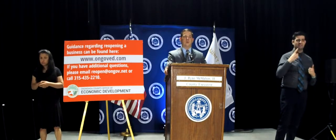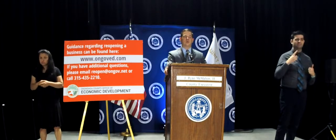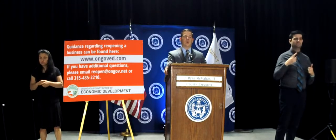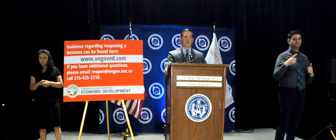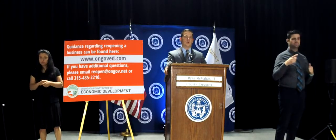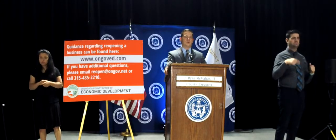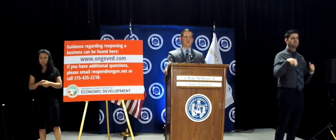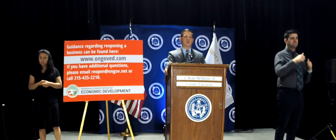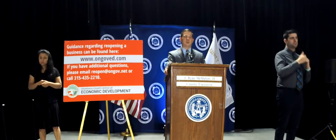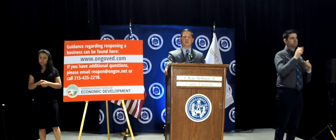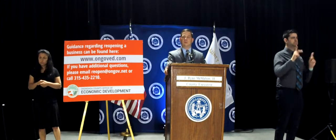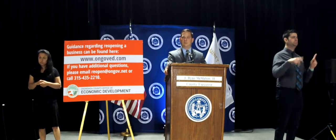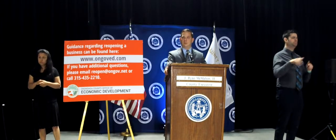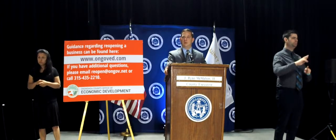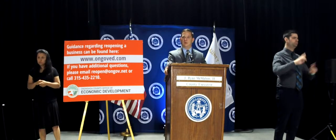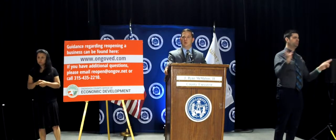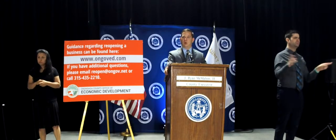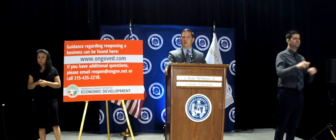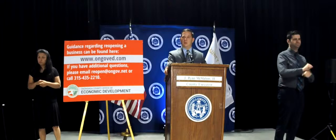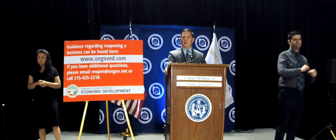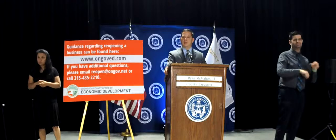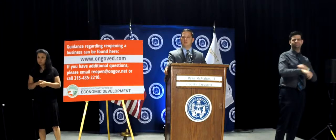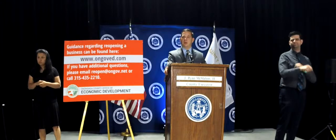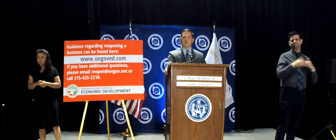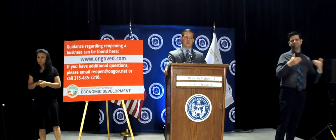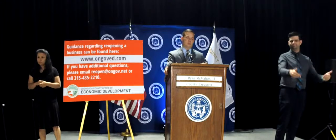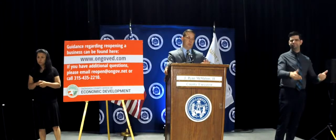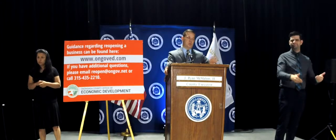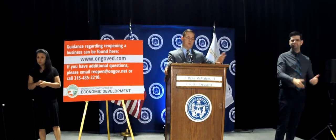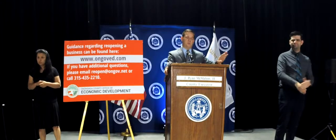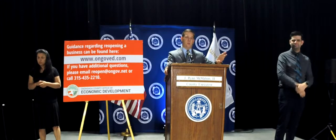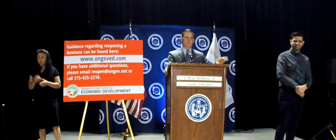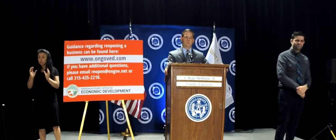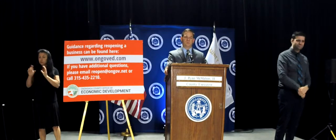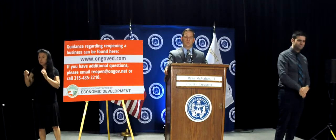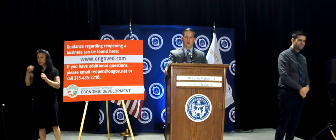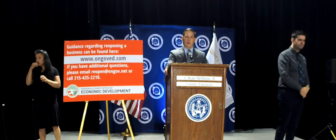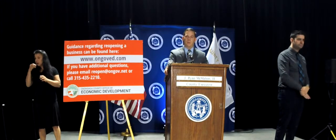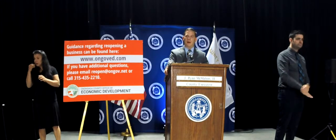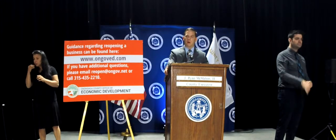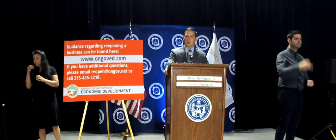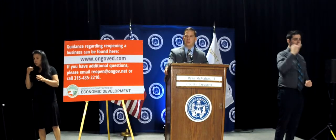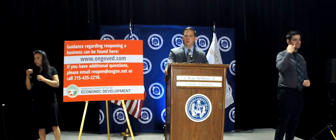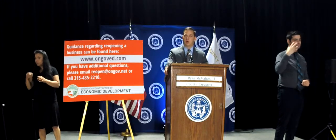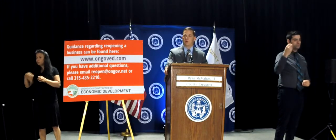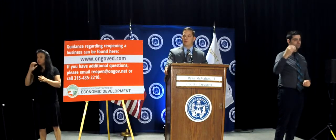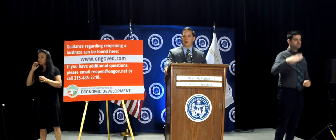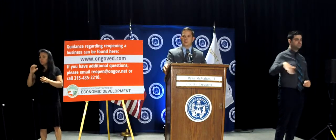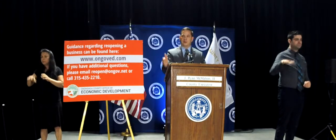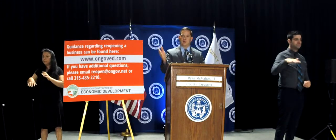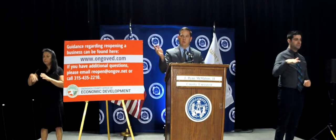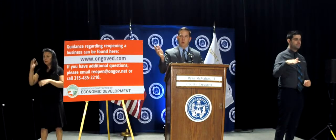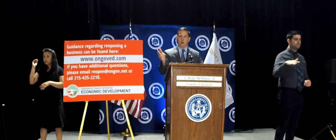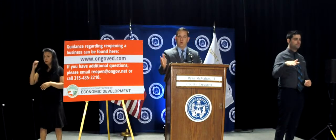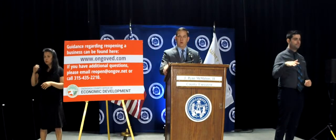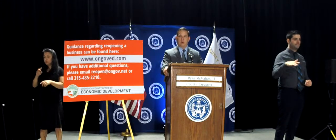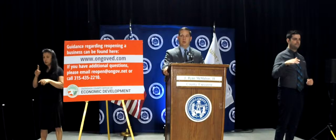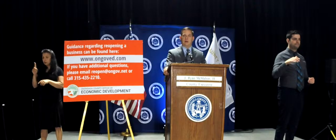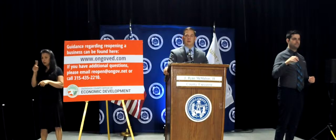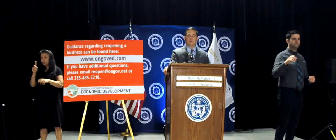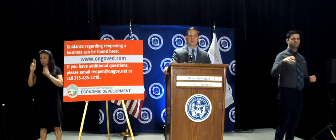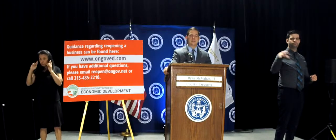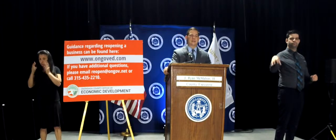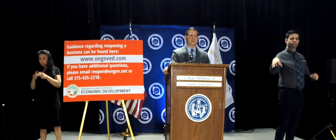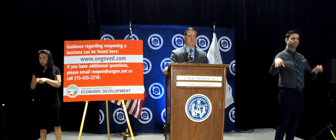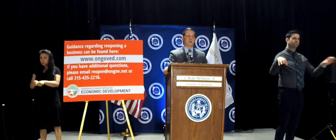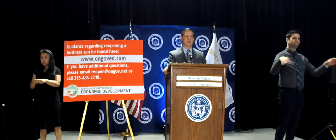more outdoors you can, if you're in that space, you can push people, the better. And that's why we did our executive order